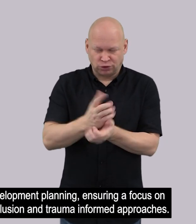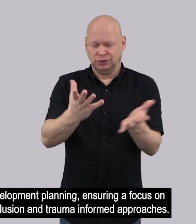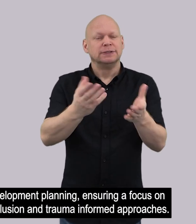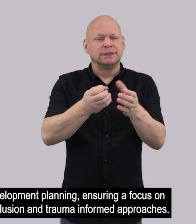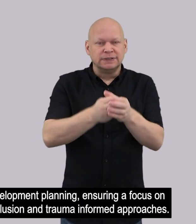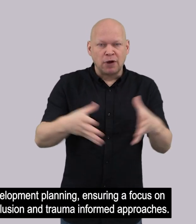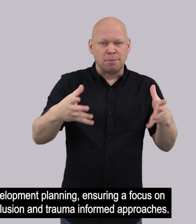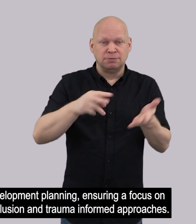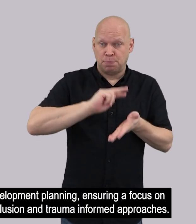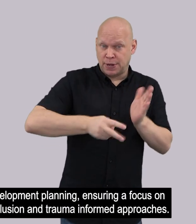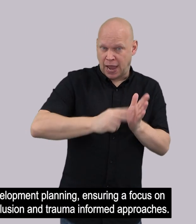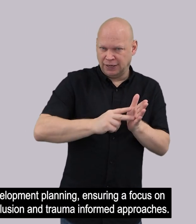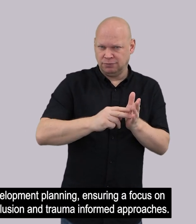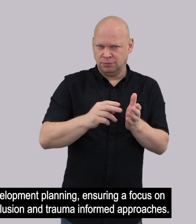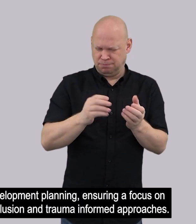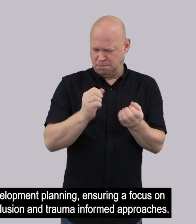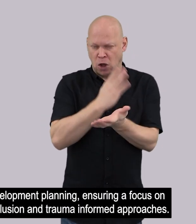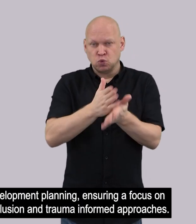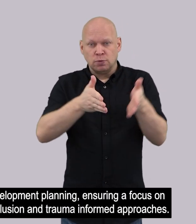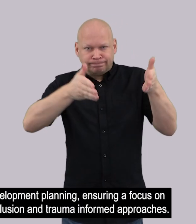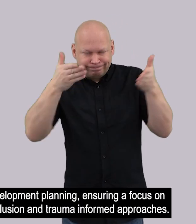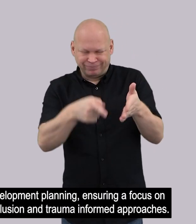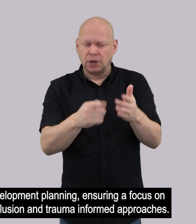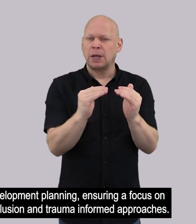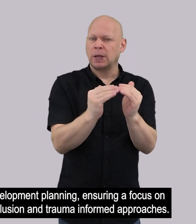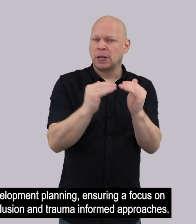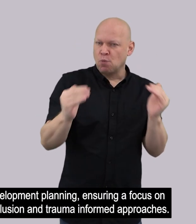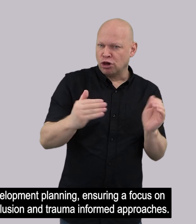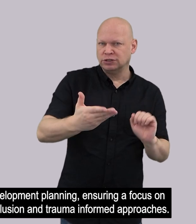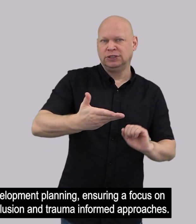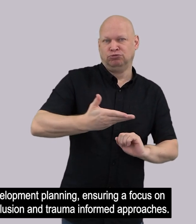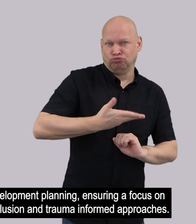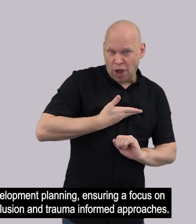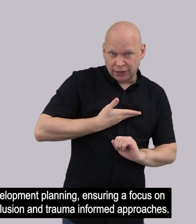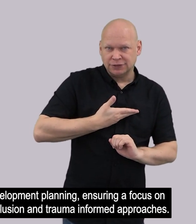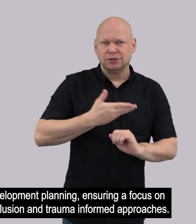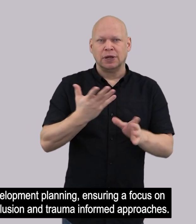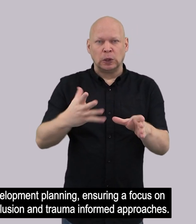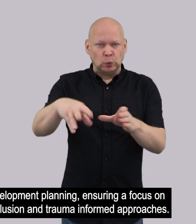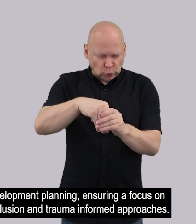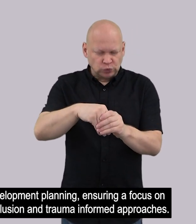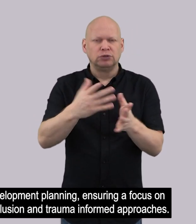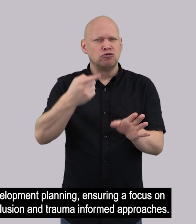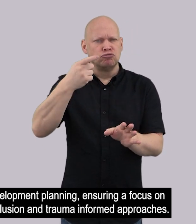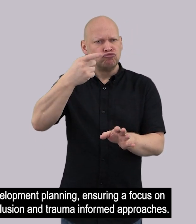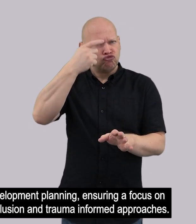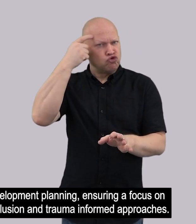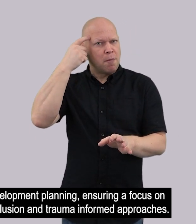and development planning, ensuring a focus on equality, rights, inclusion and trauma-informed approaches.